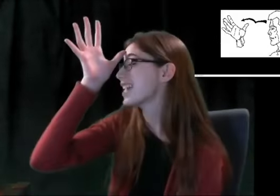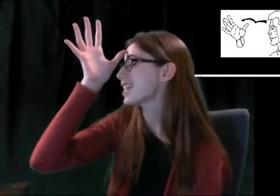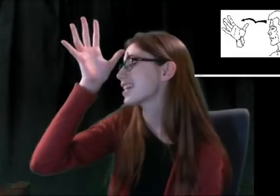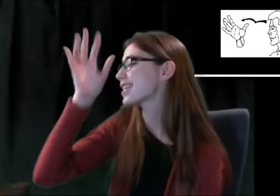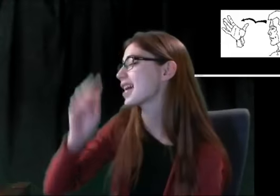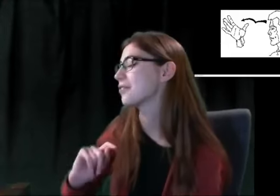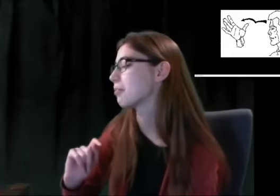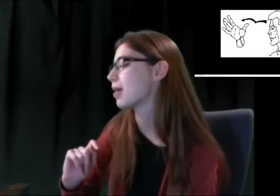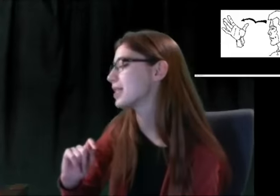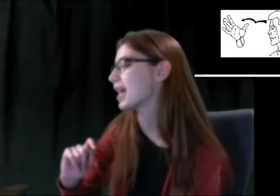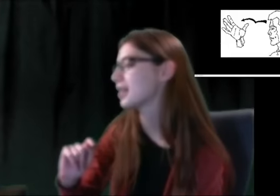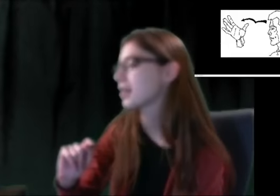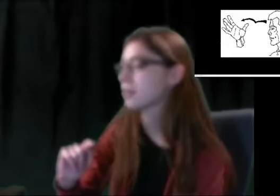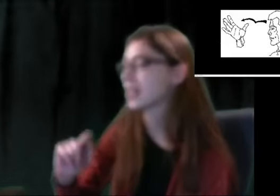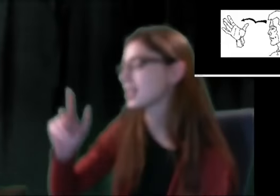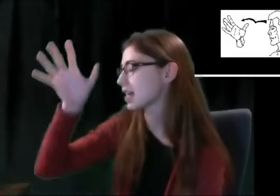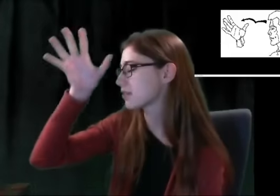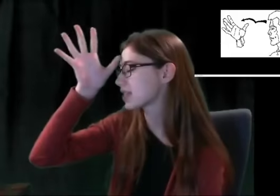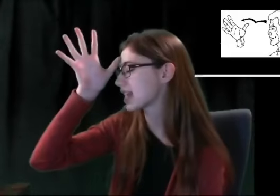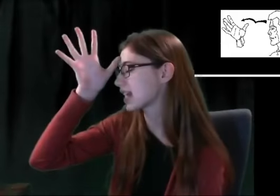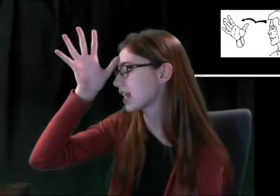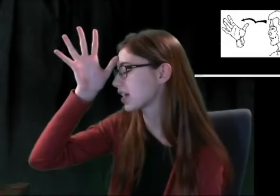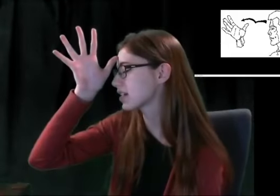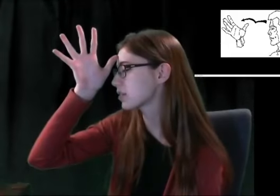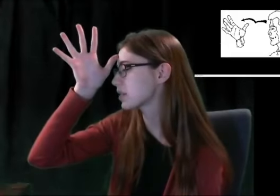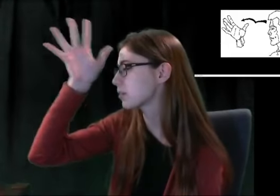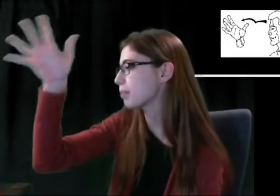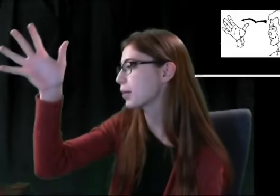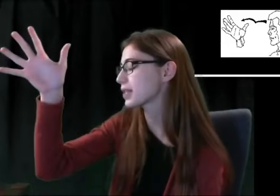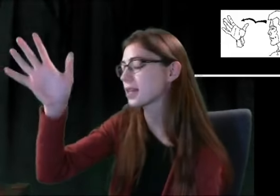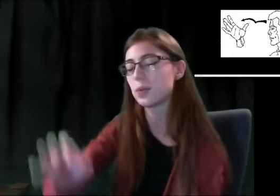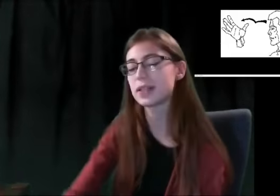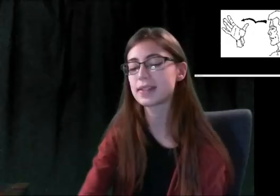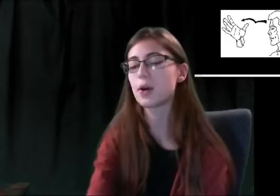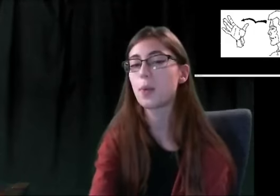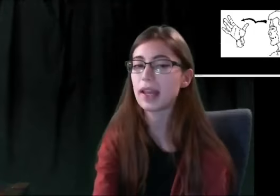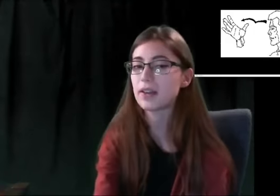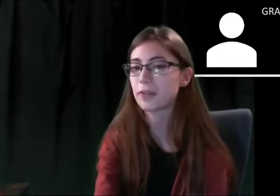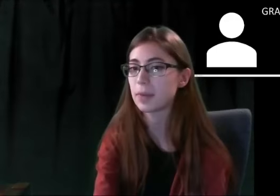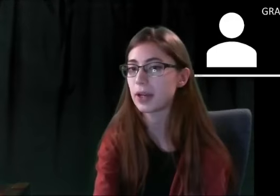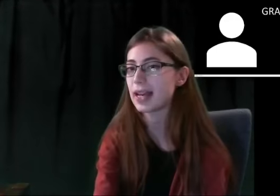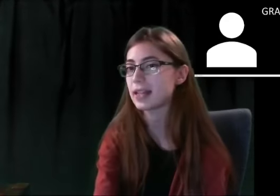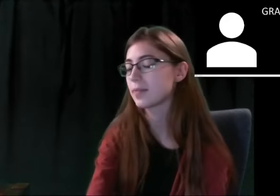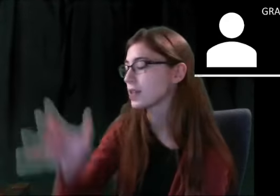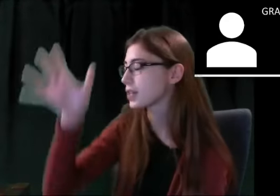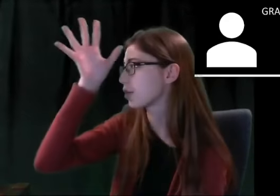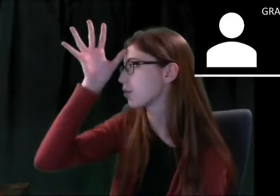the sign for mom and dad, but instead of staying here, it's going to bounce once away from your head. So